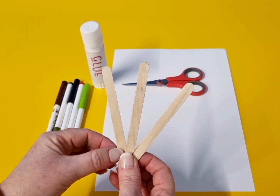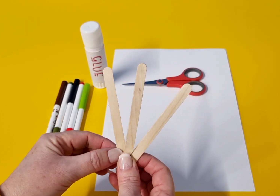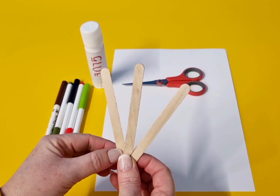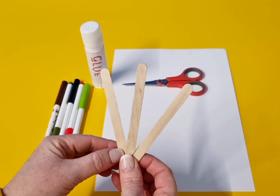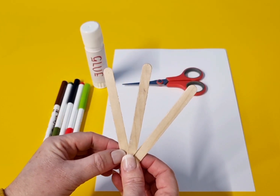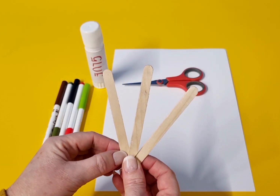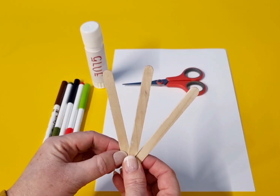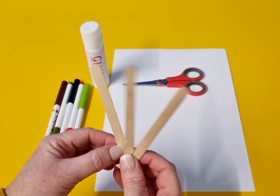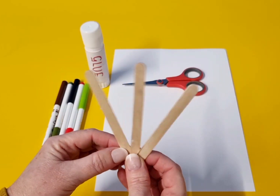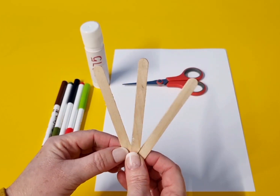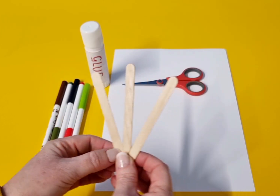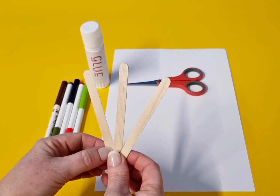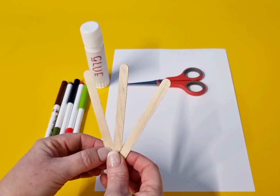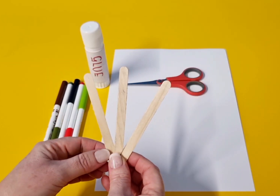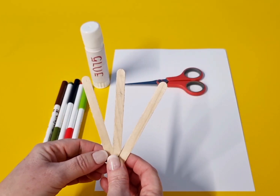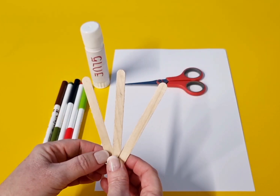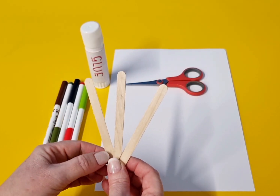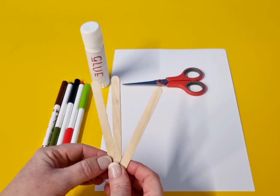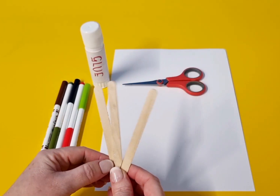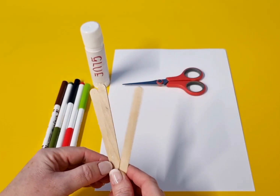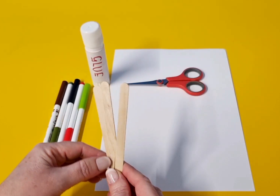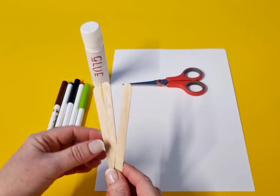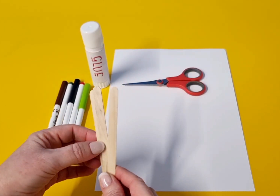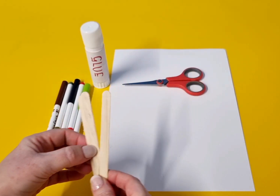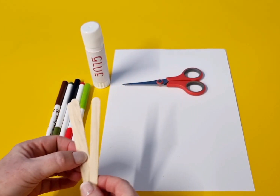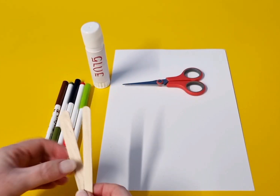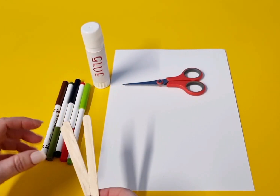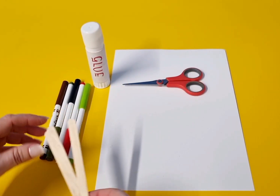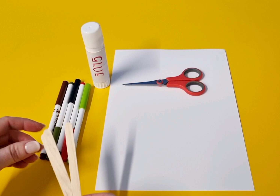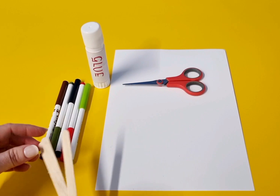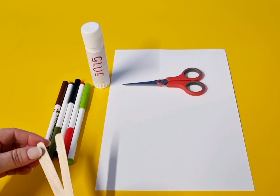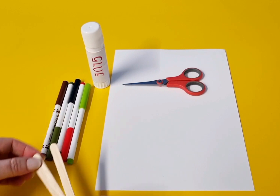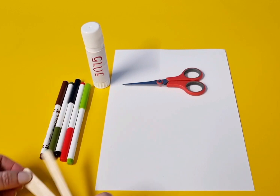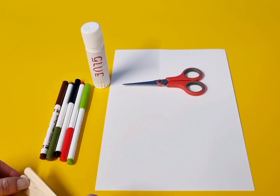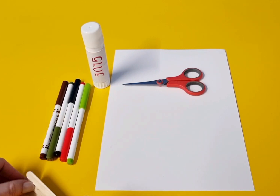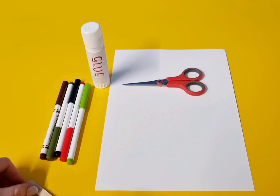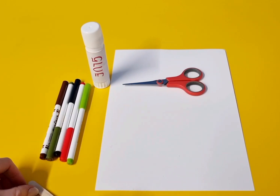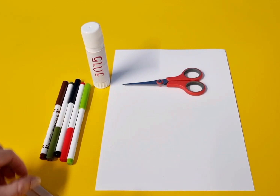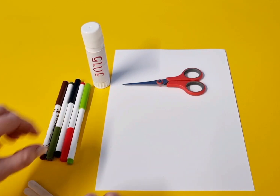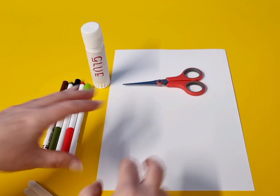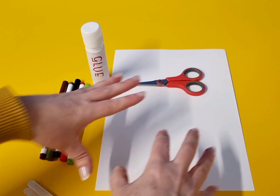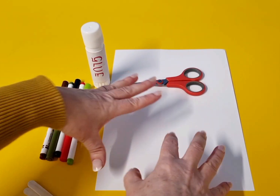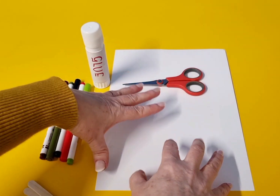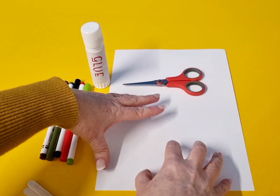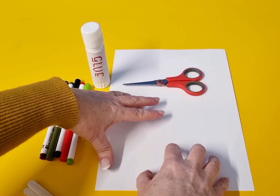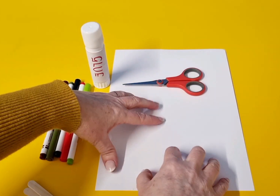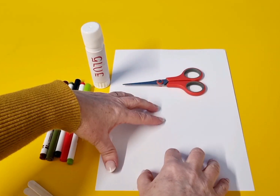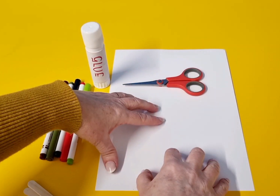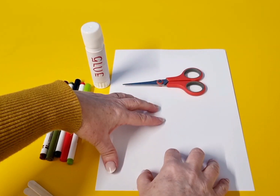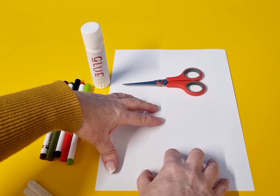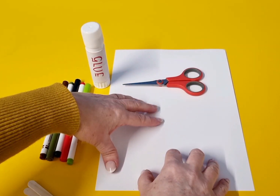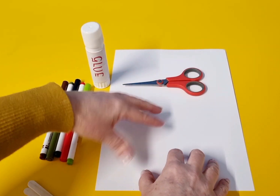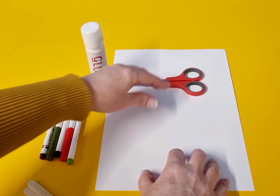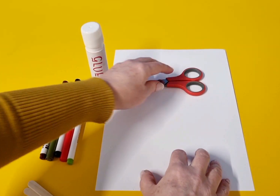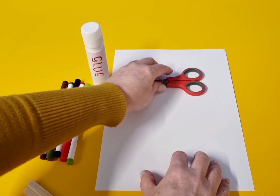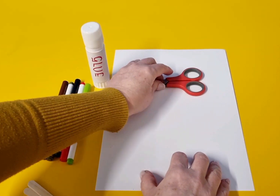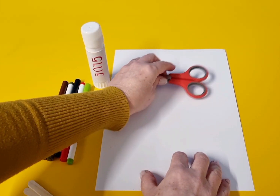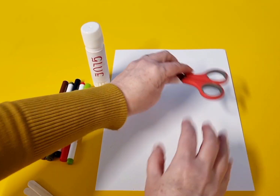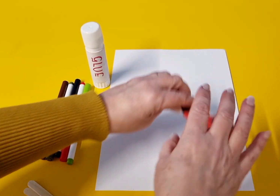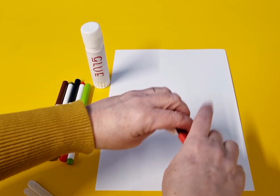Just make sure you give it a good wash and dry them off. So we're not going to use the whole piece of paper